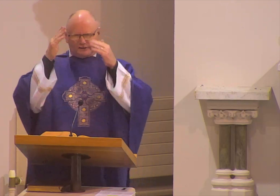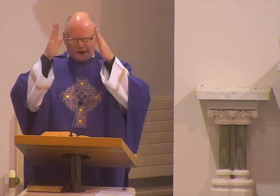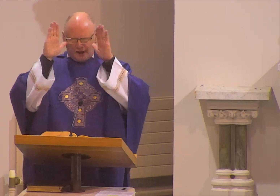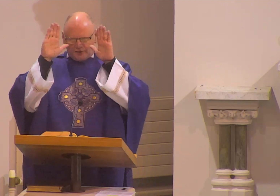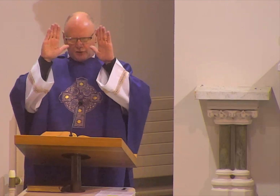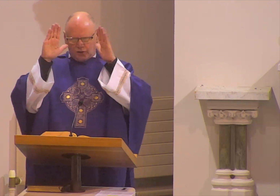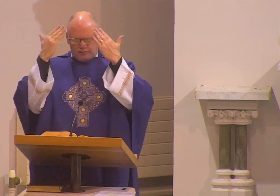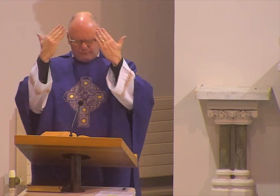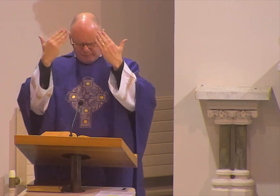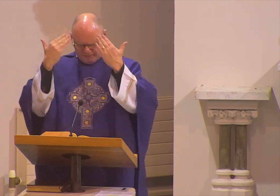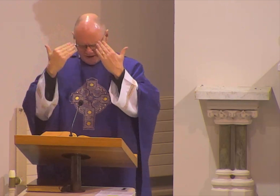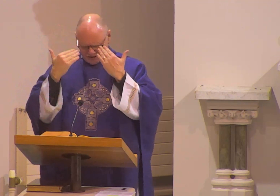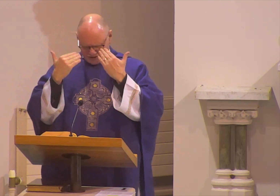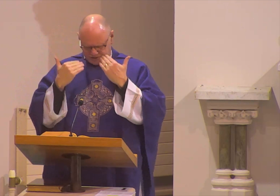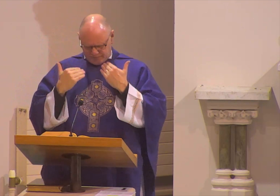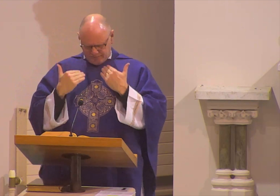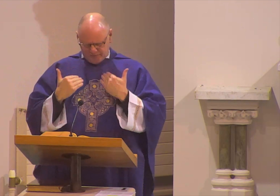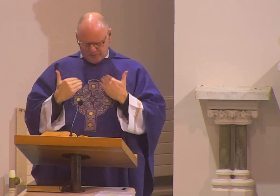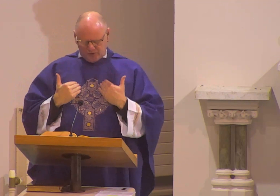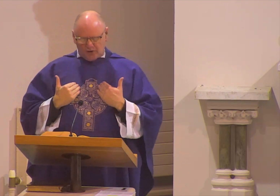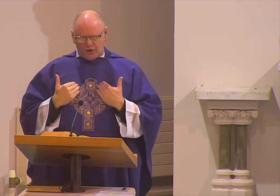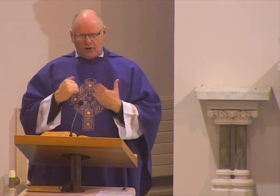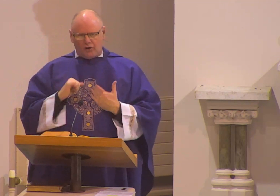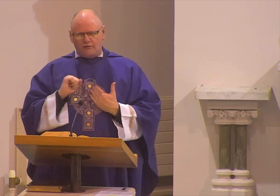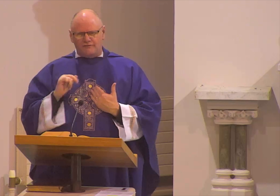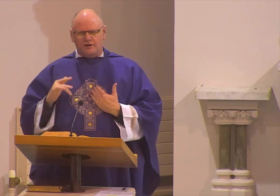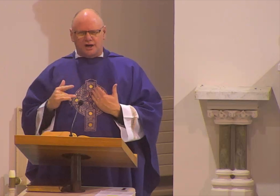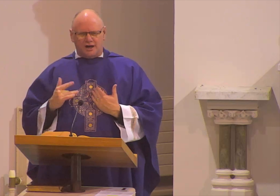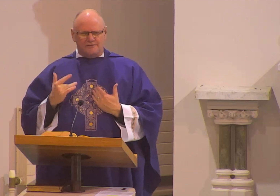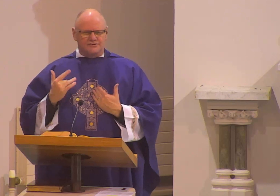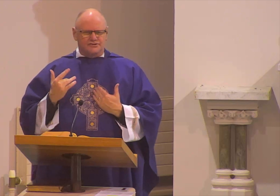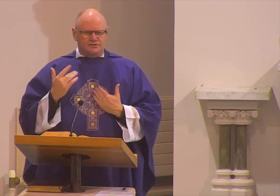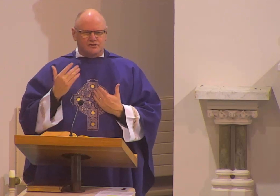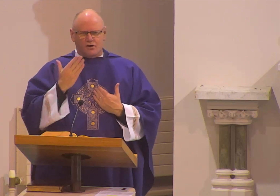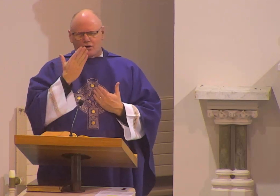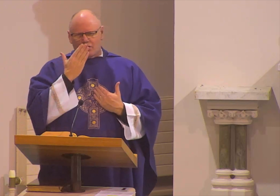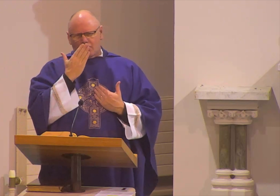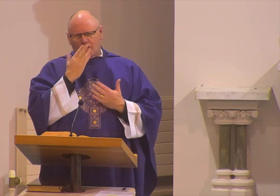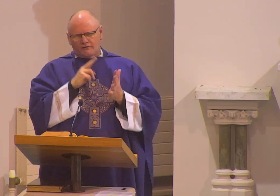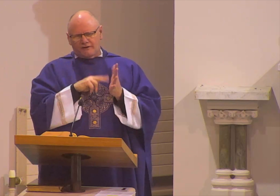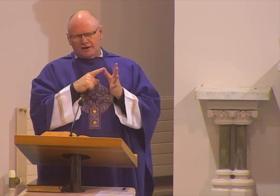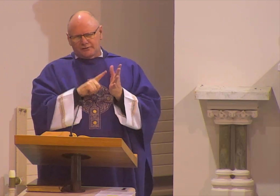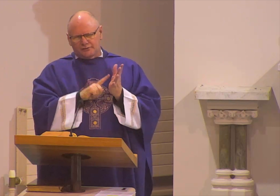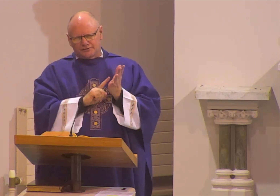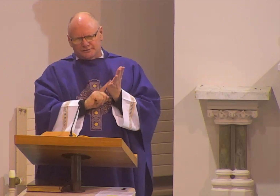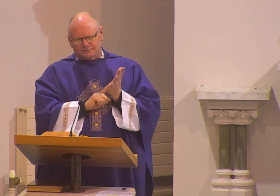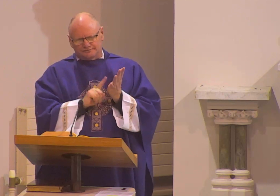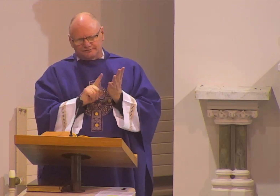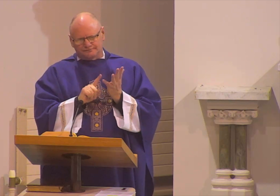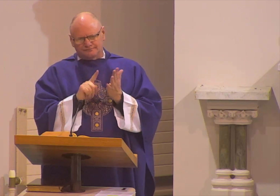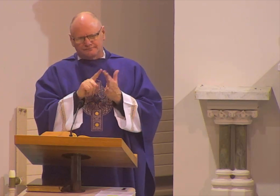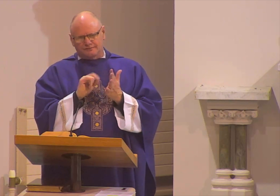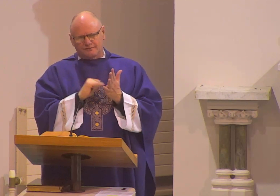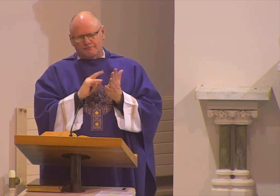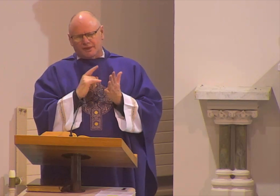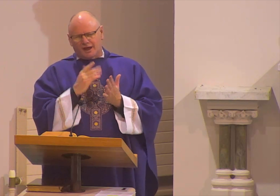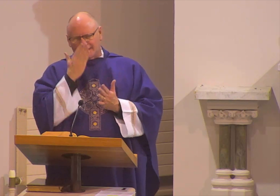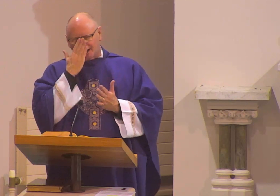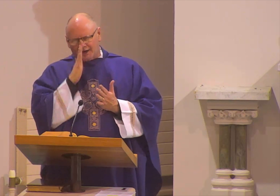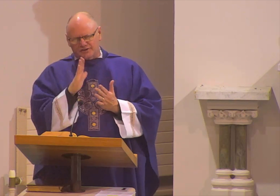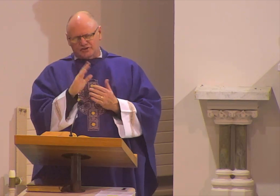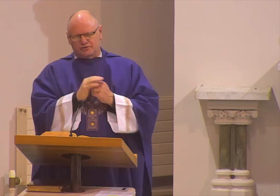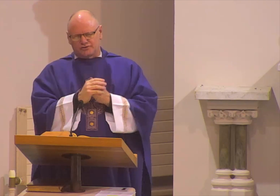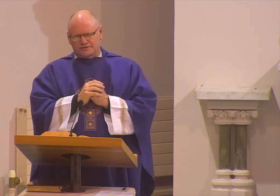a time of reflection of our lives, our values